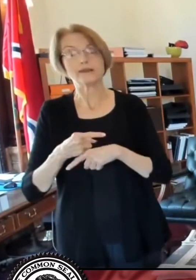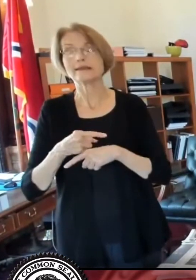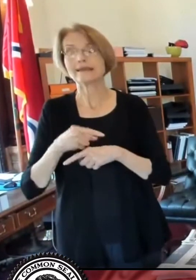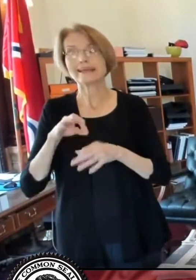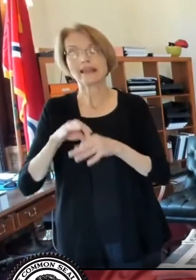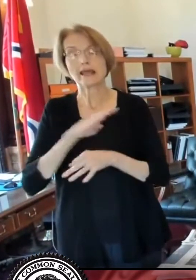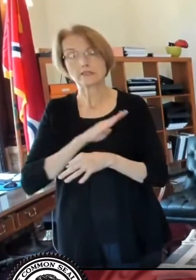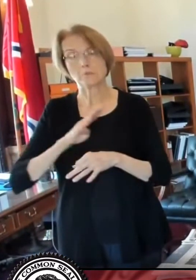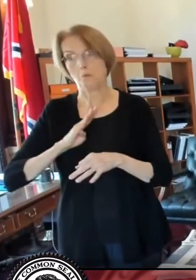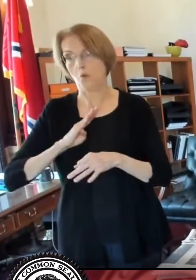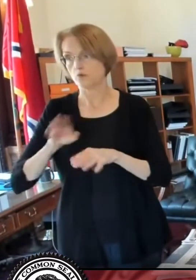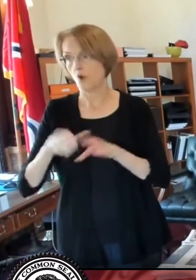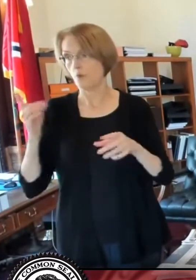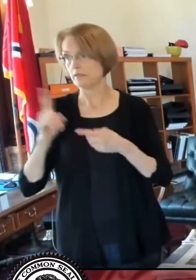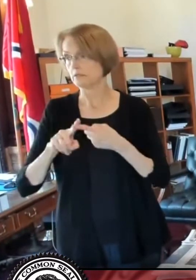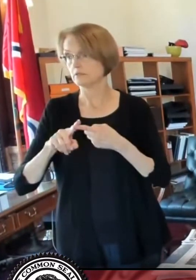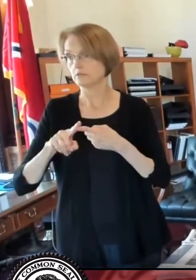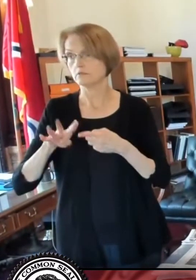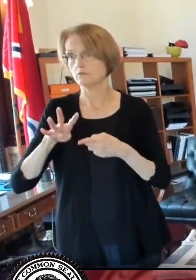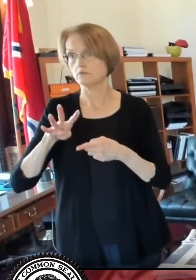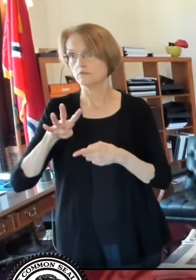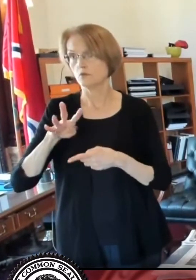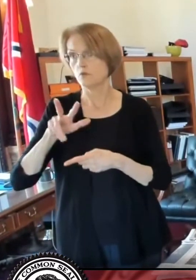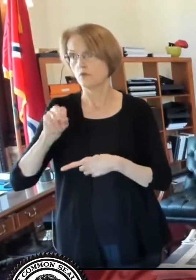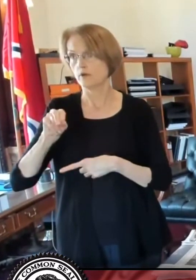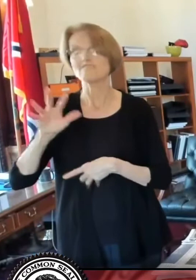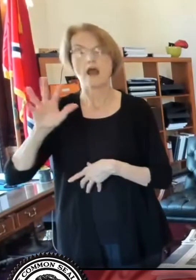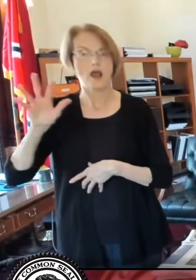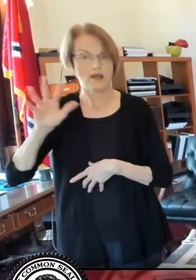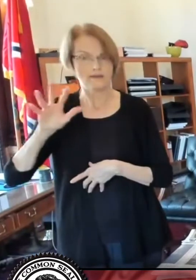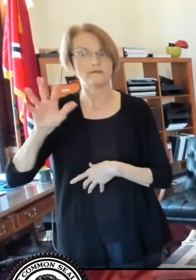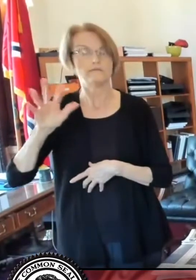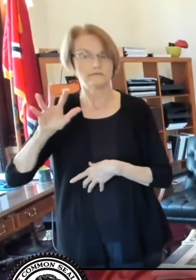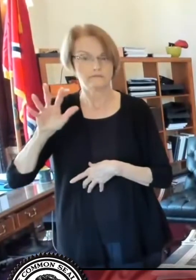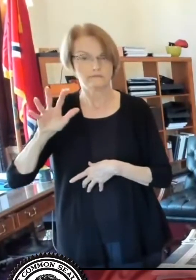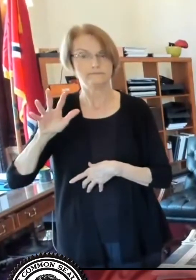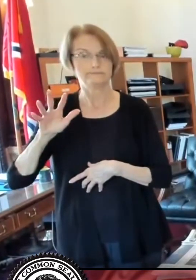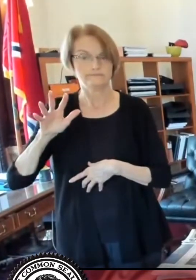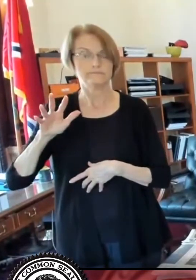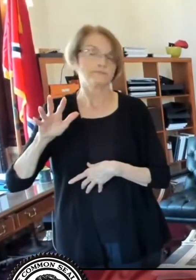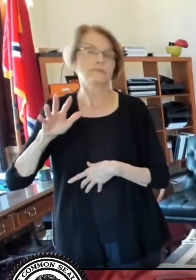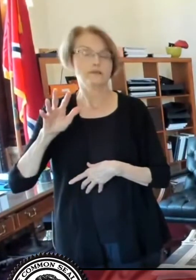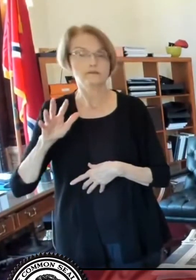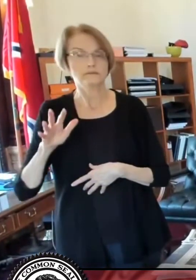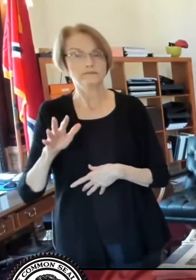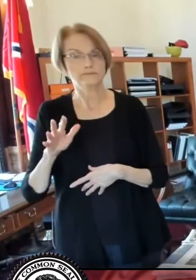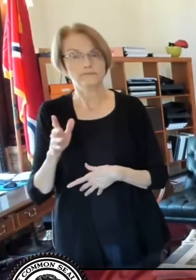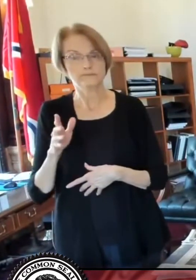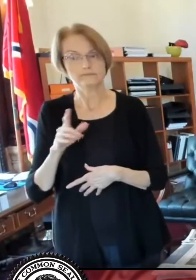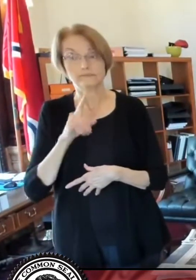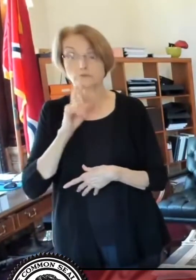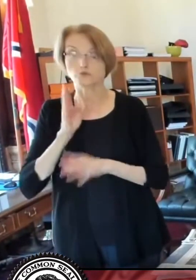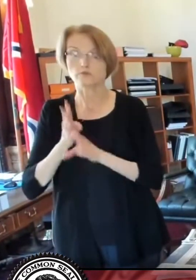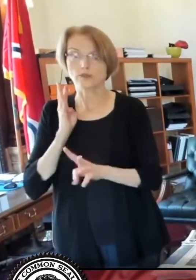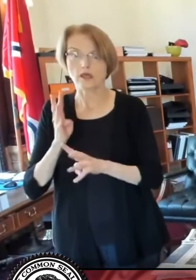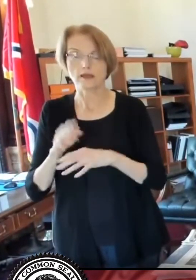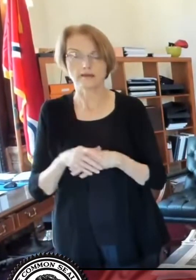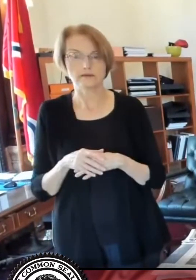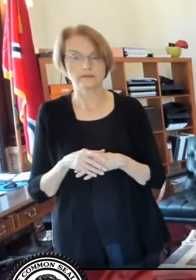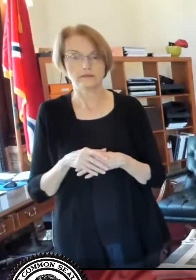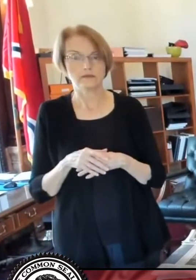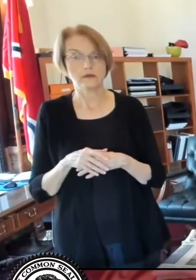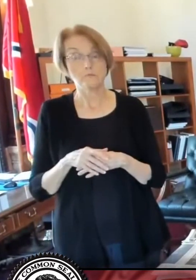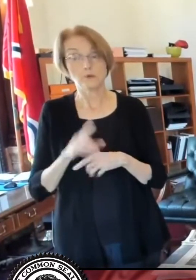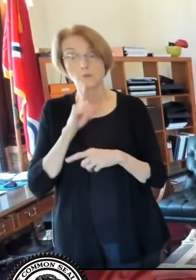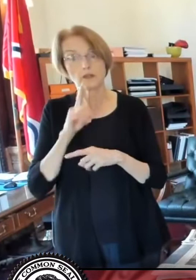open till 4:30 or 5. I think 5 o'clock. Get there a little early because I'm sure they'll have a little line. Hasn't been